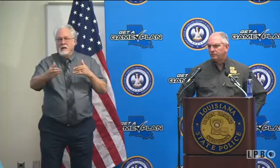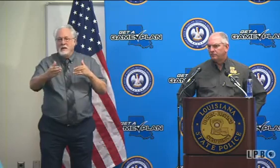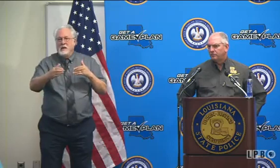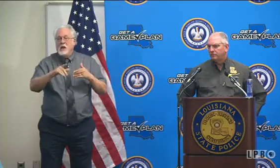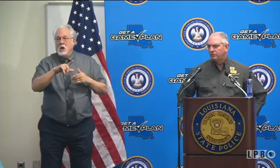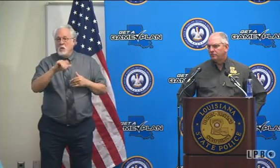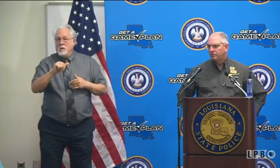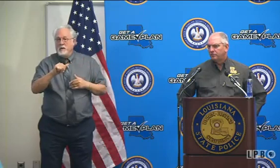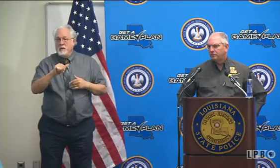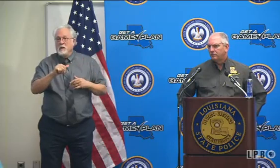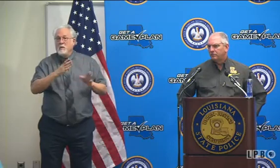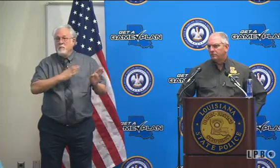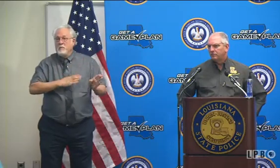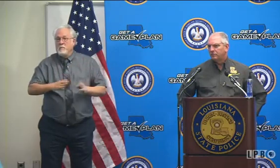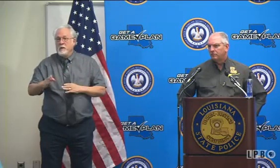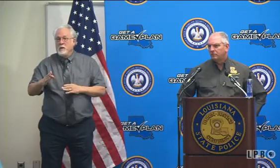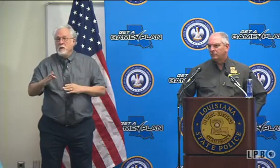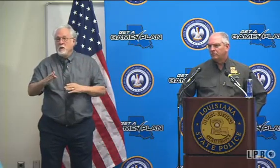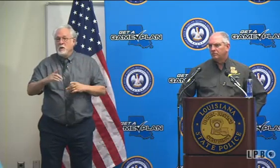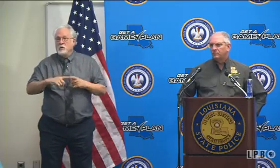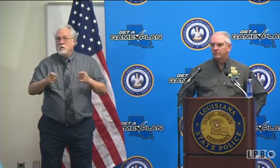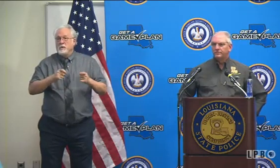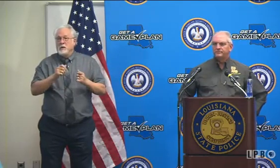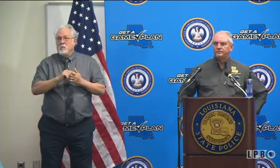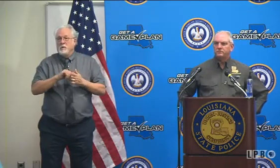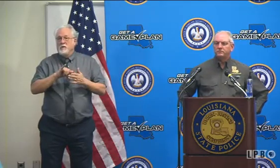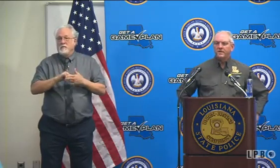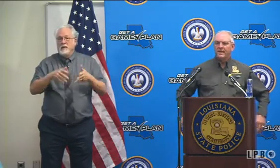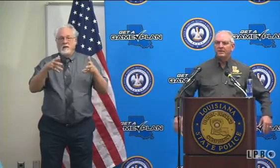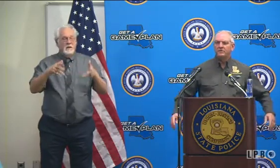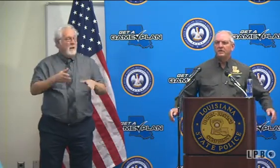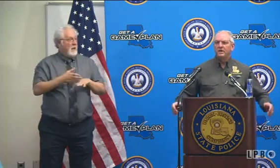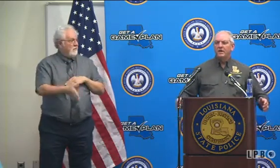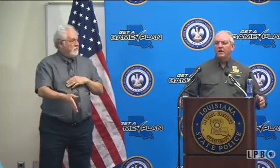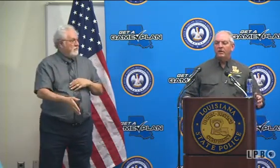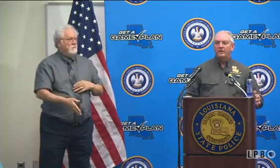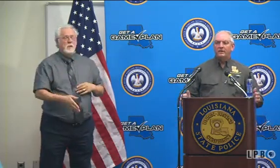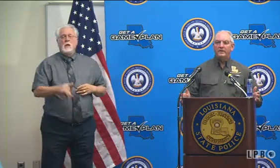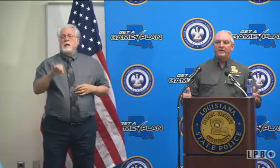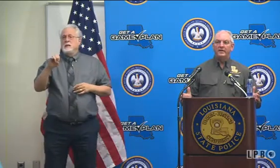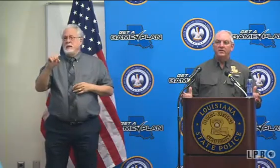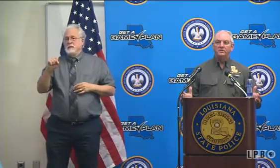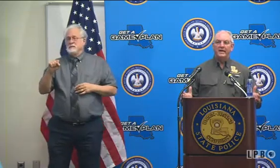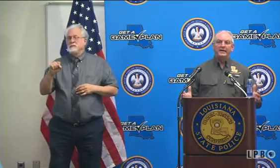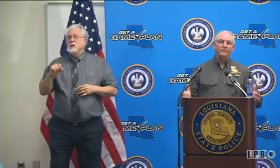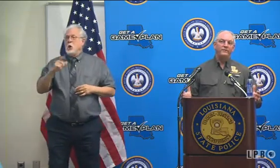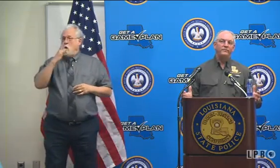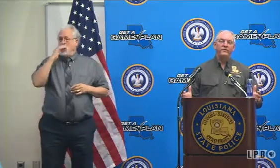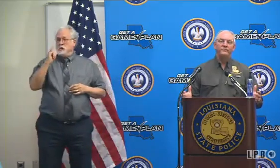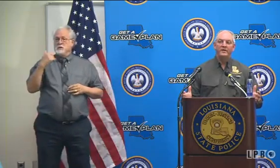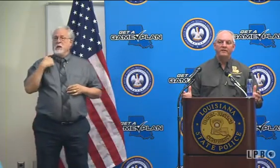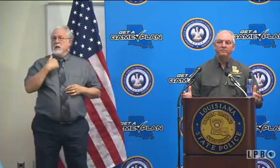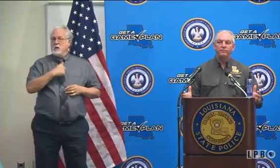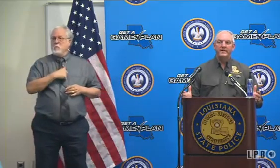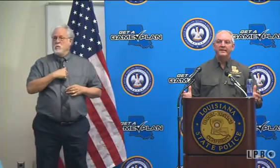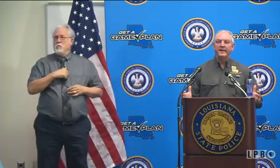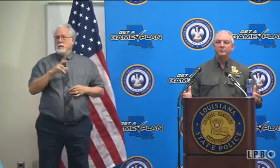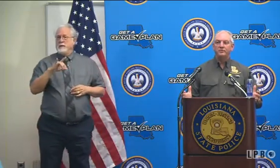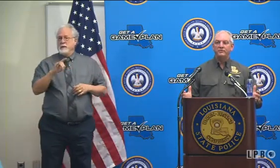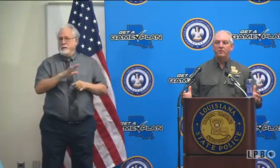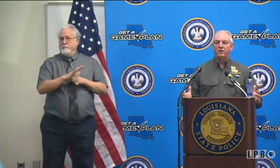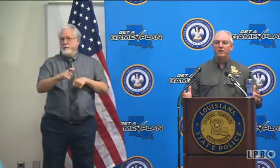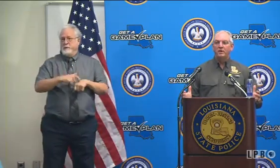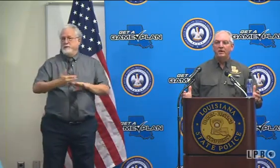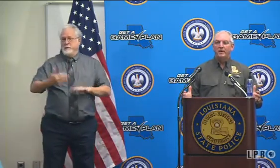is Louisiana prepared to deal with that and how? Yes. Well, it looks like we've done it plenty of